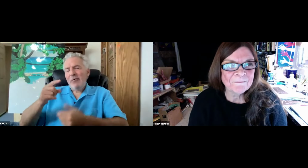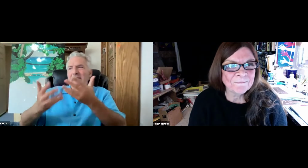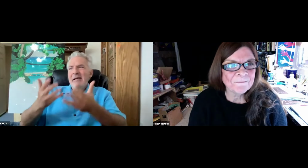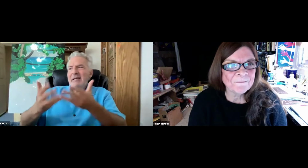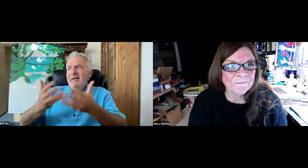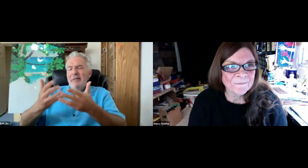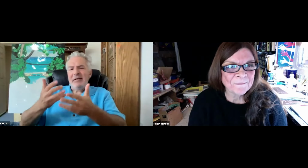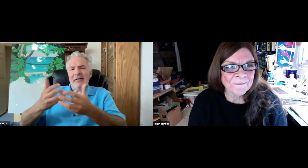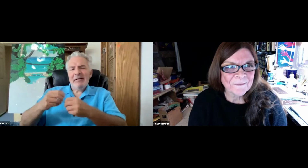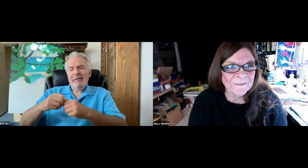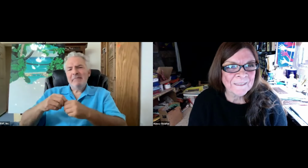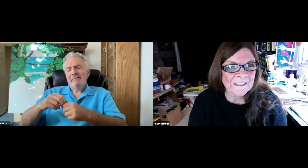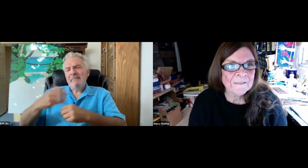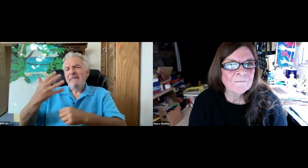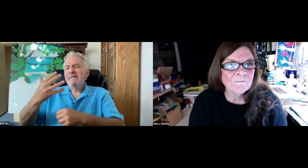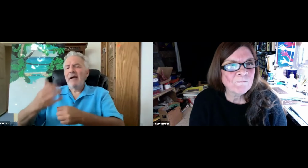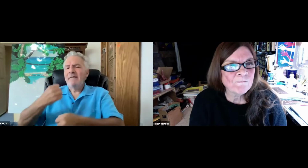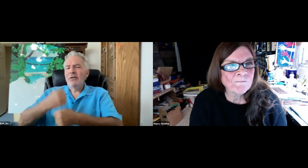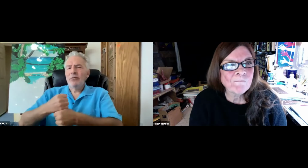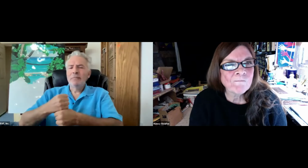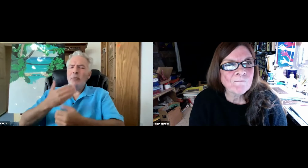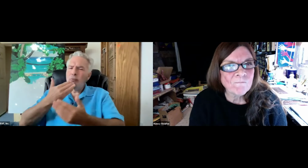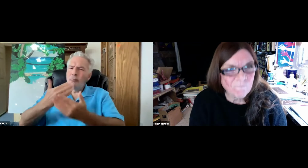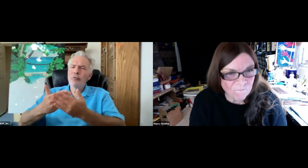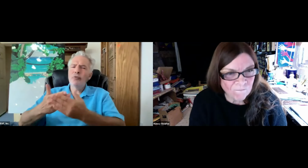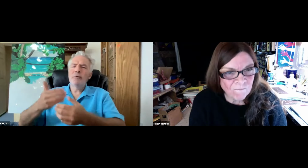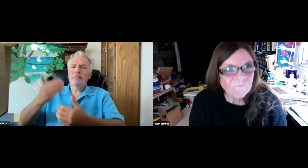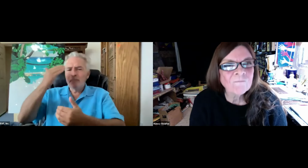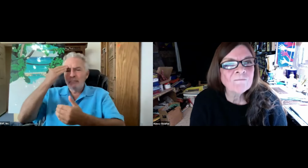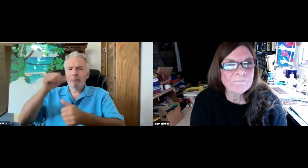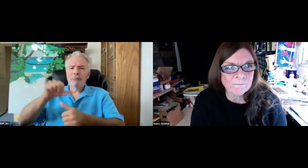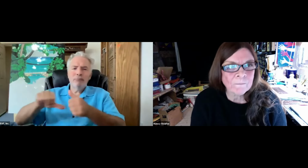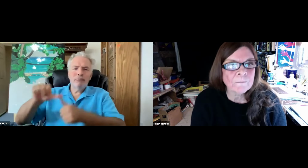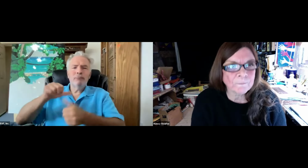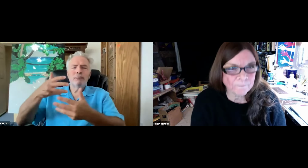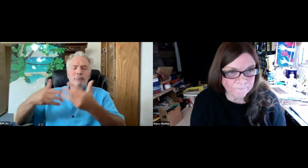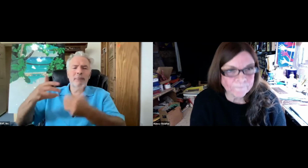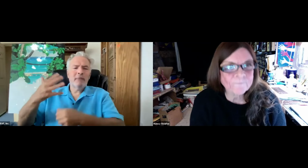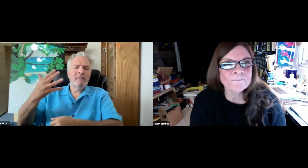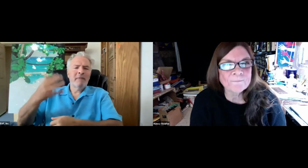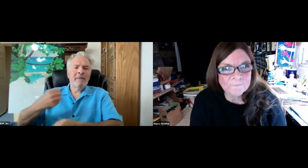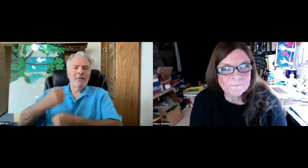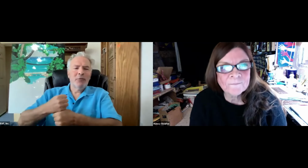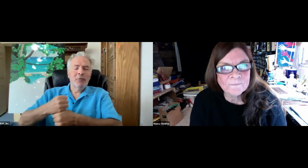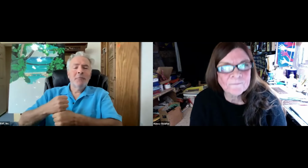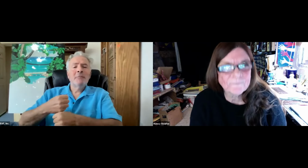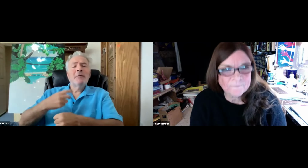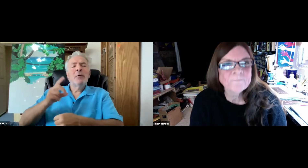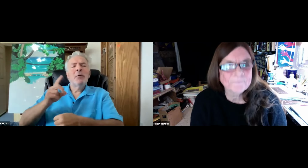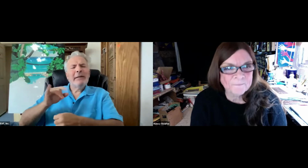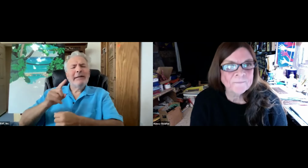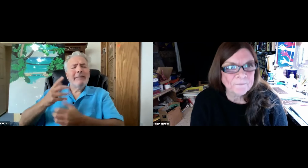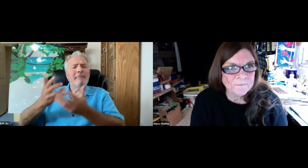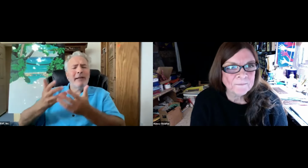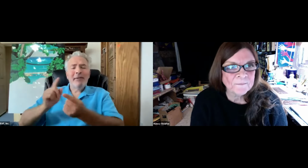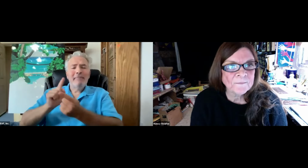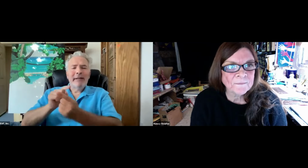I have known Nancy for probably five years now. We've spent a lot of time